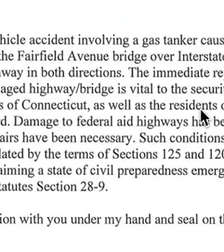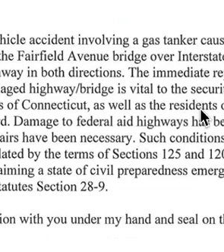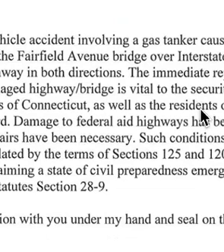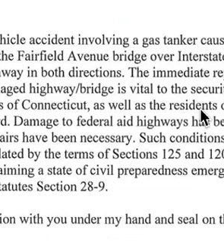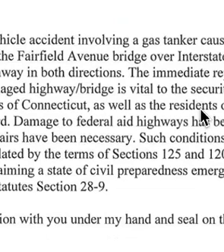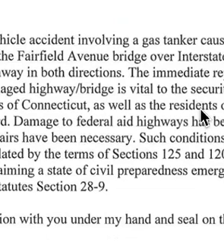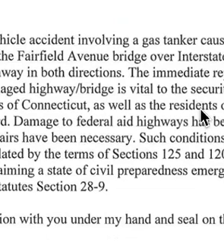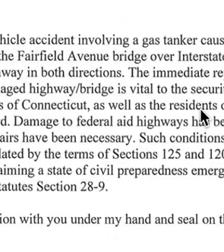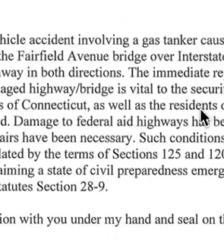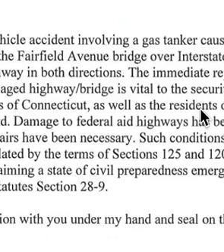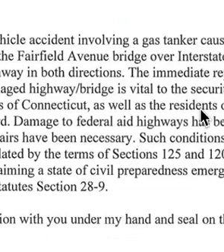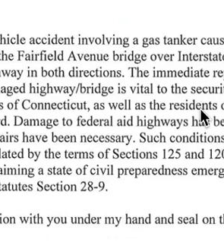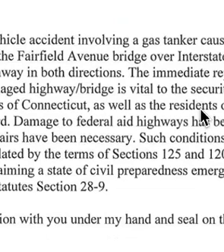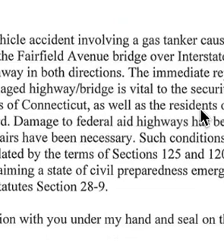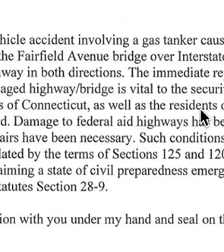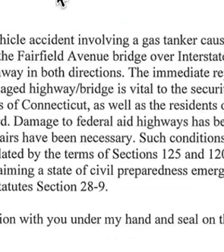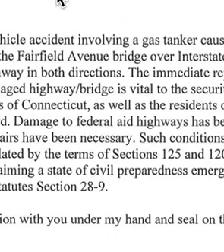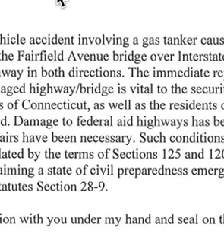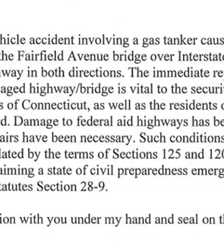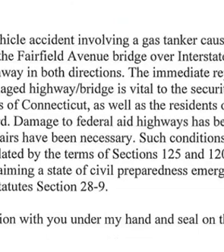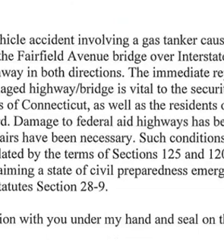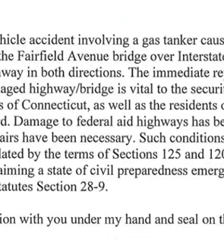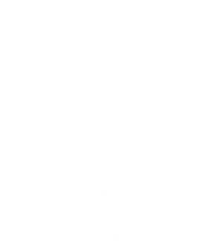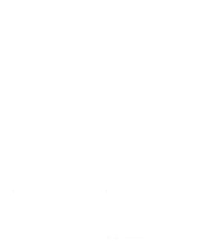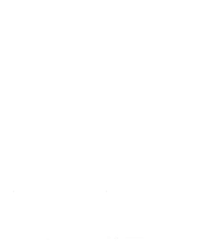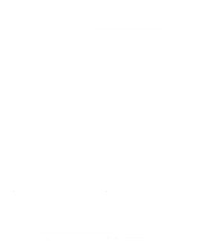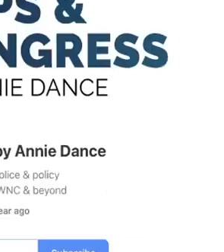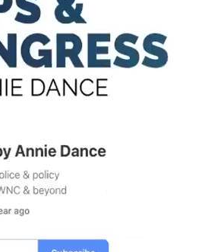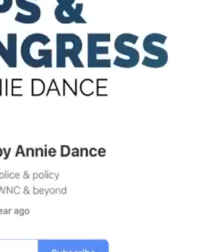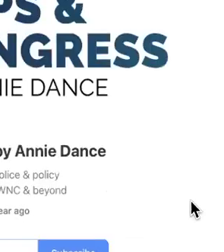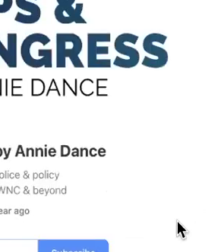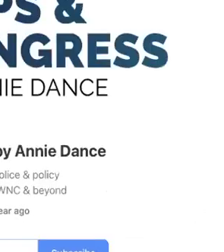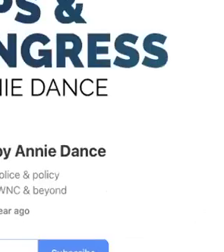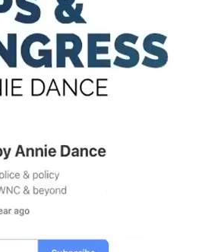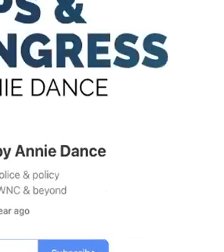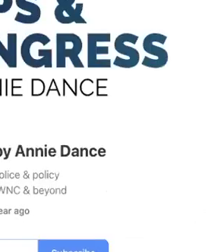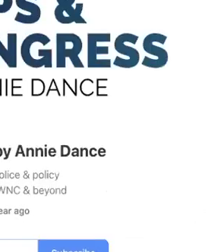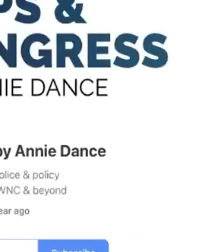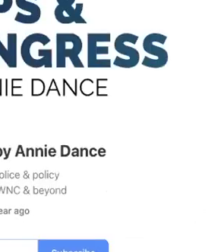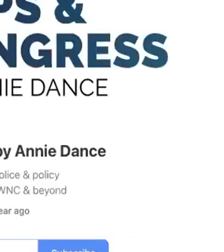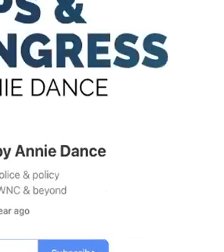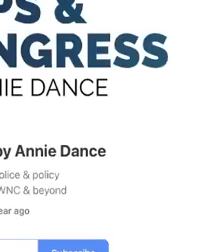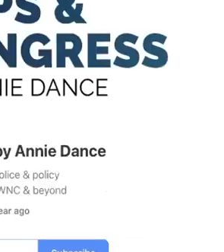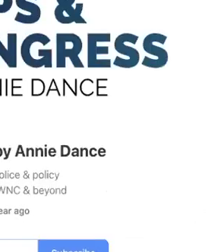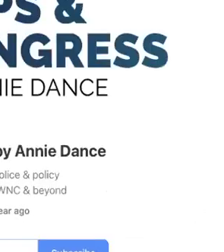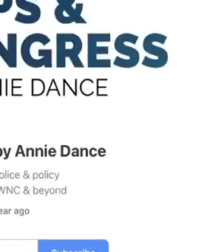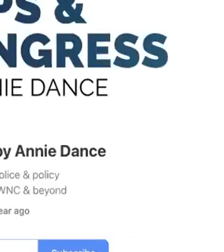and I'm going to be keeping a very close eye on what develops. Thanks for watching. I'll see you next time.